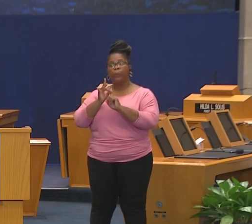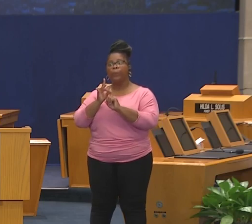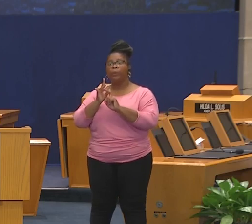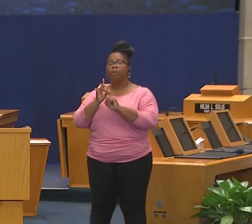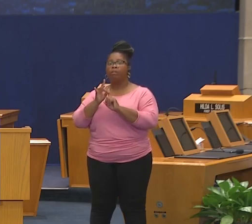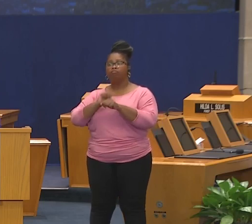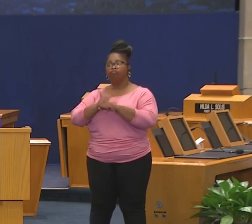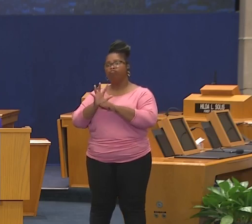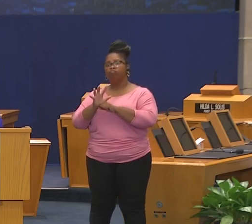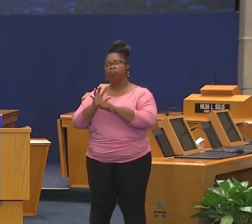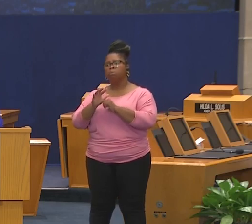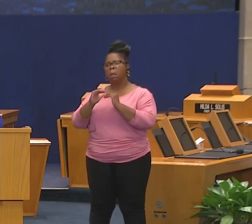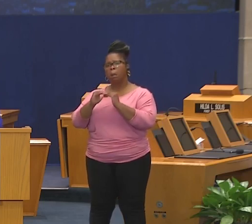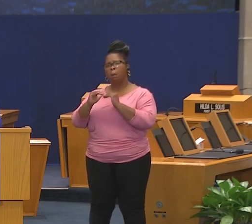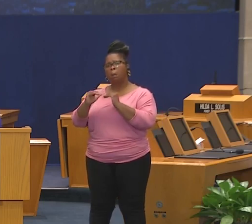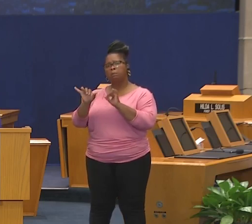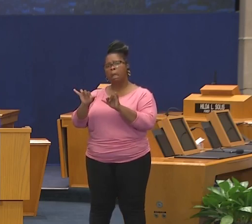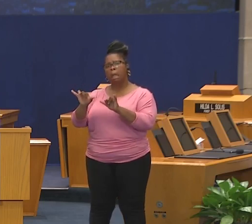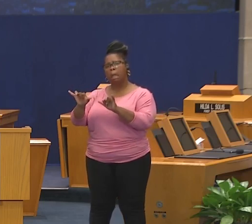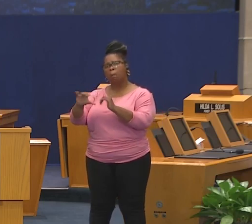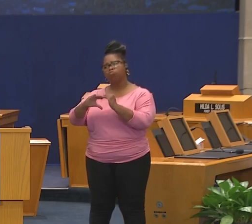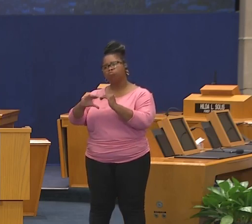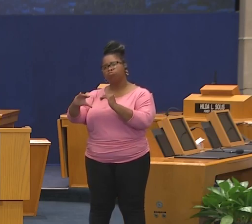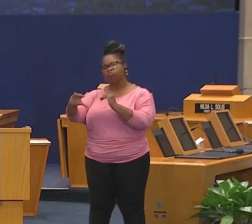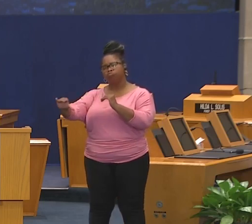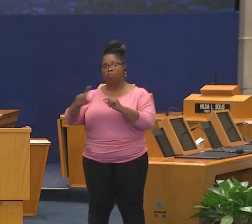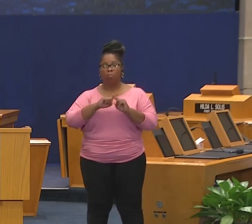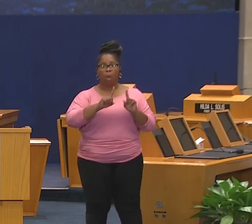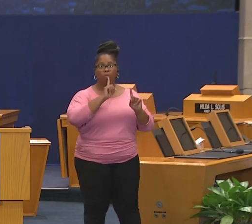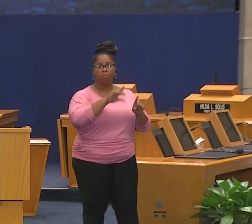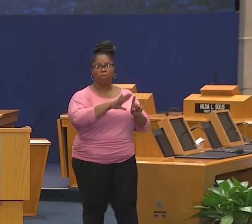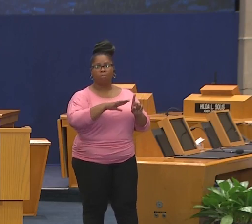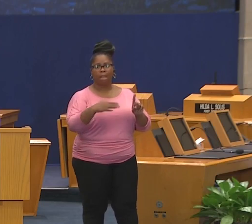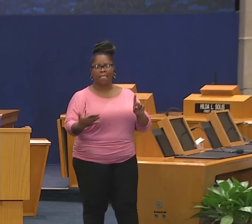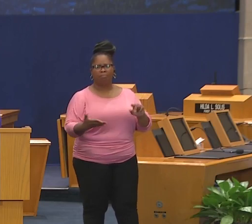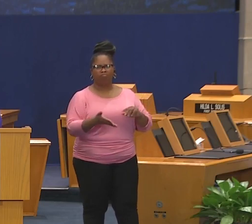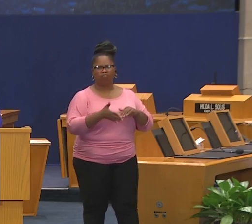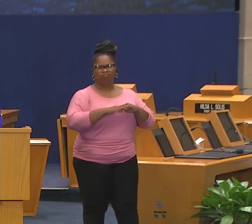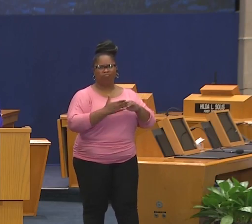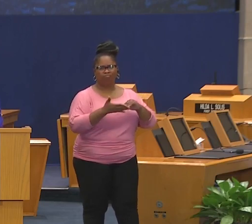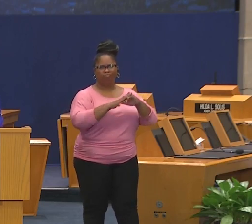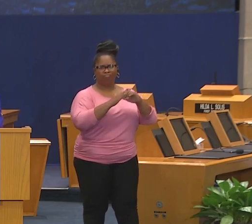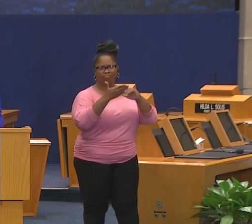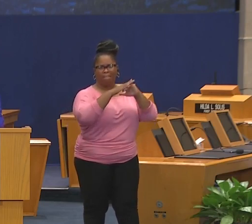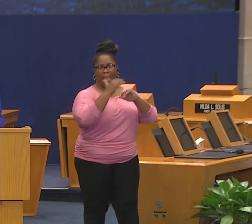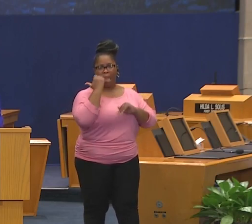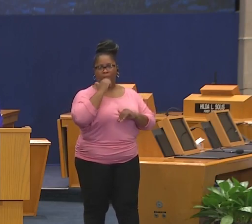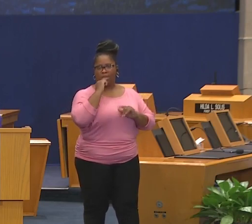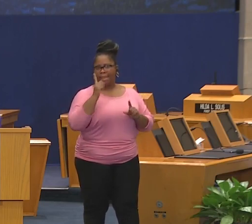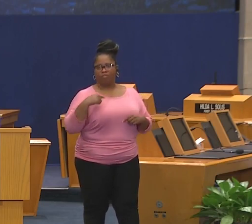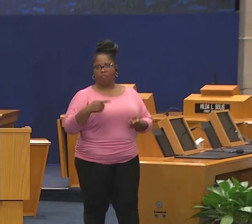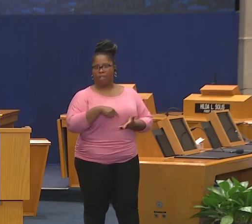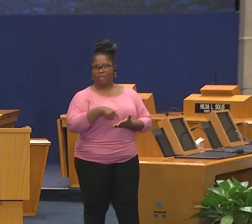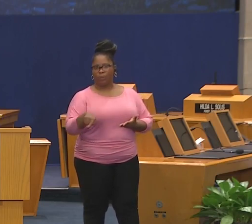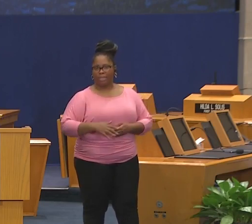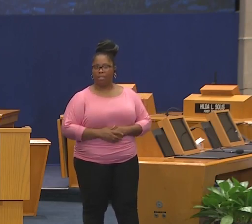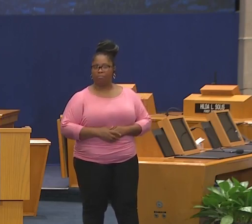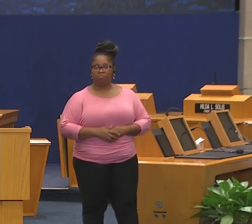the number of deaths that I'm reporting every day has gone up for this entire week. I think you hit